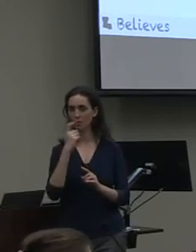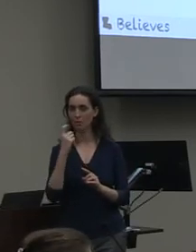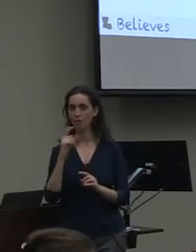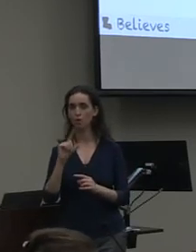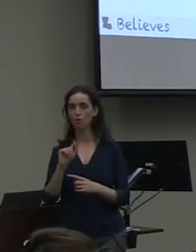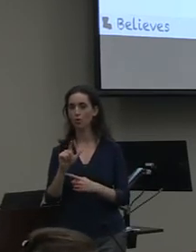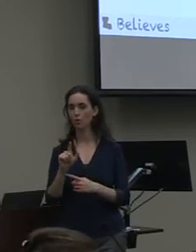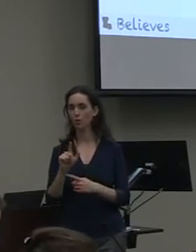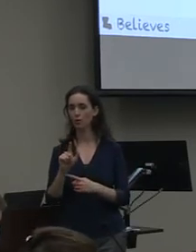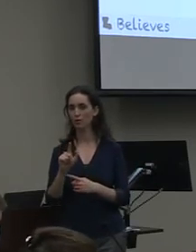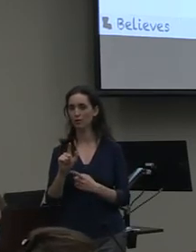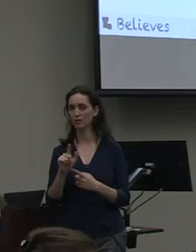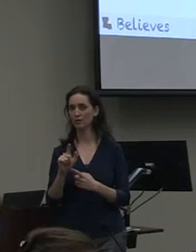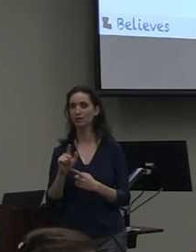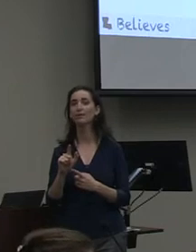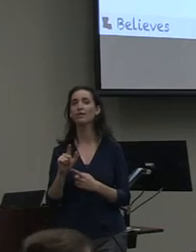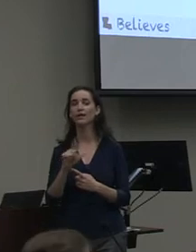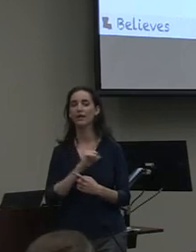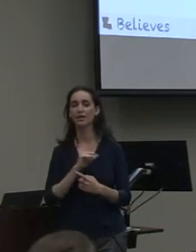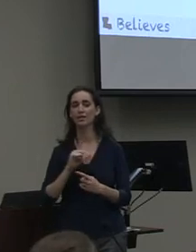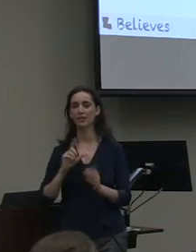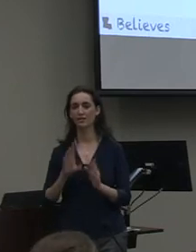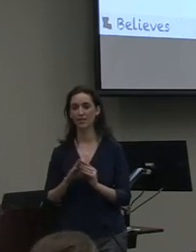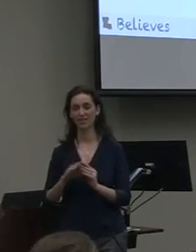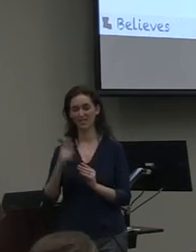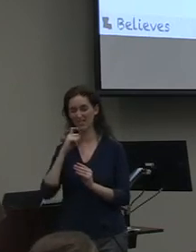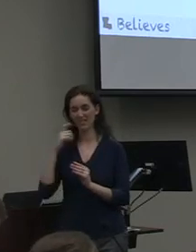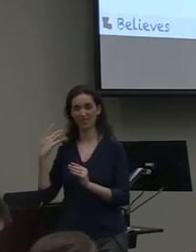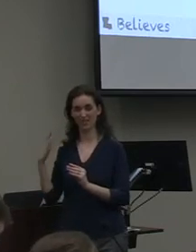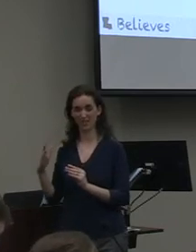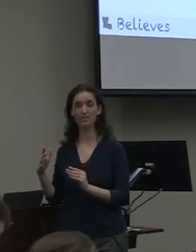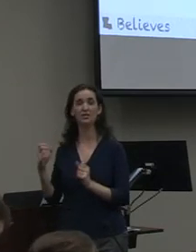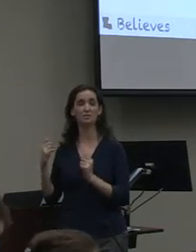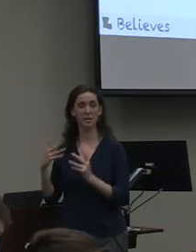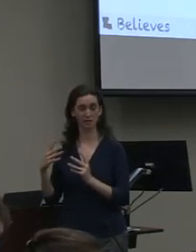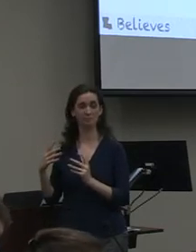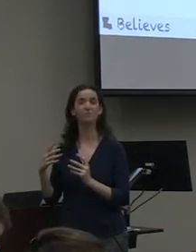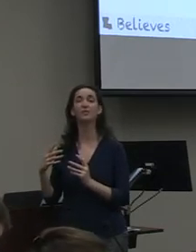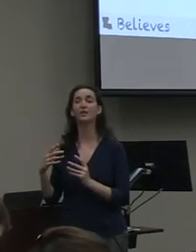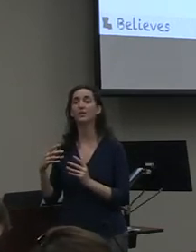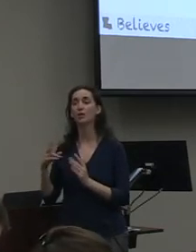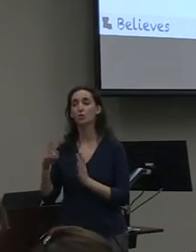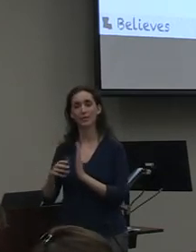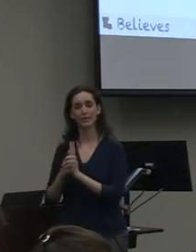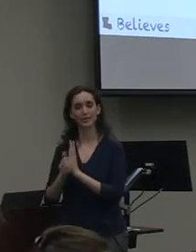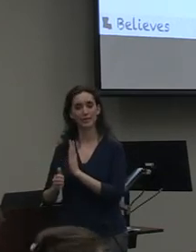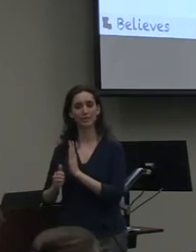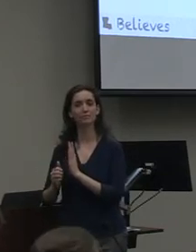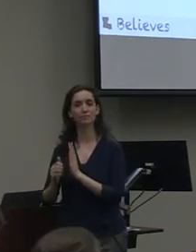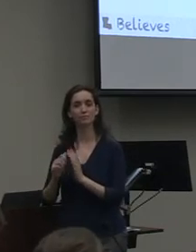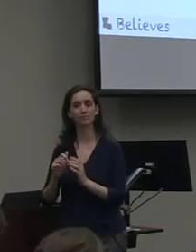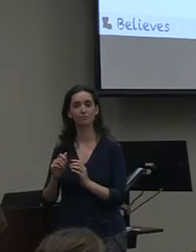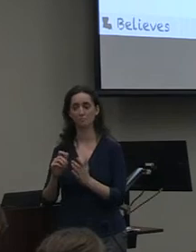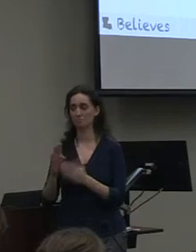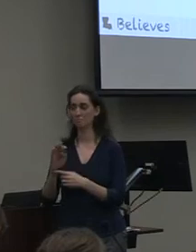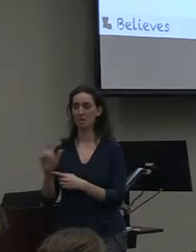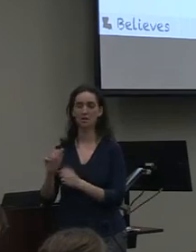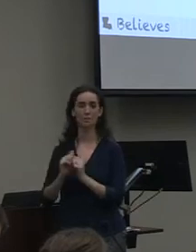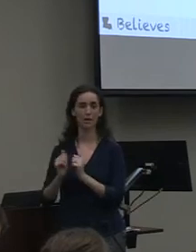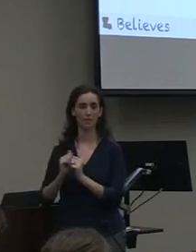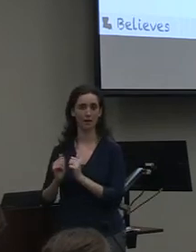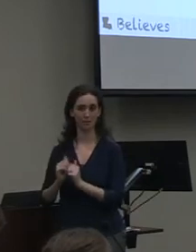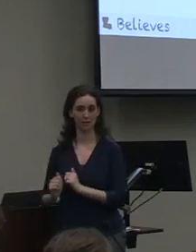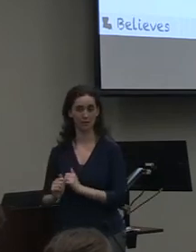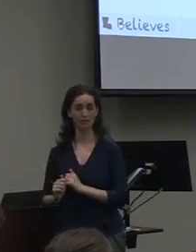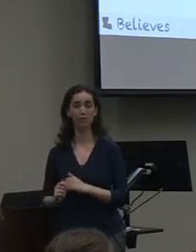session. We have several pieces of legislation related to literacy that passed through this past session. The first